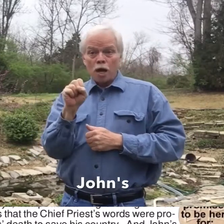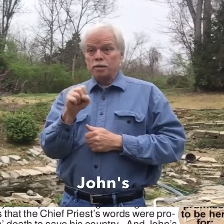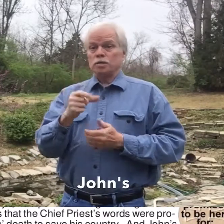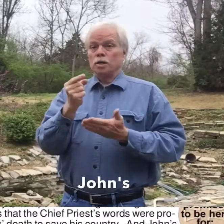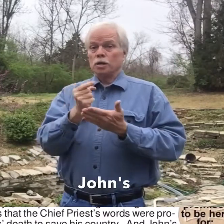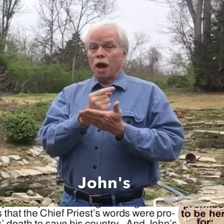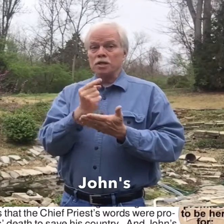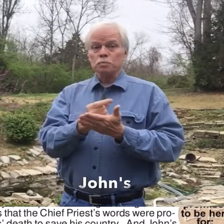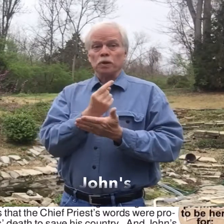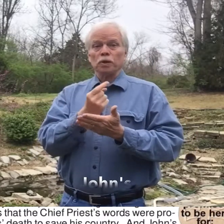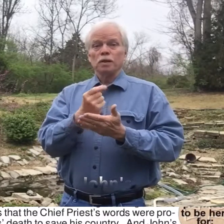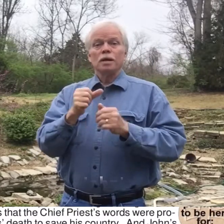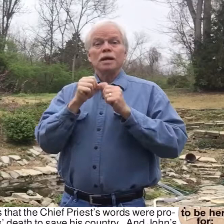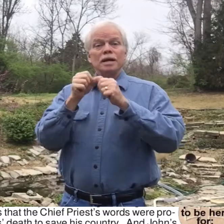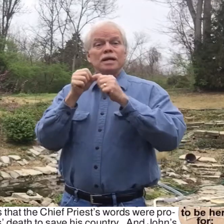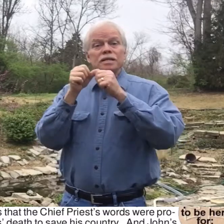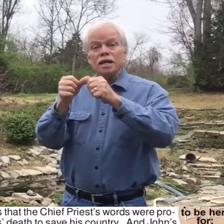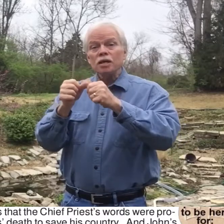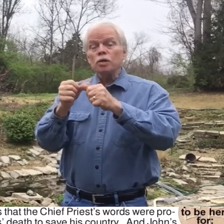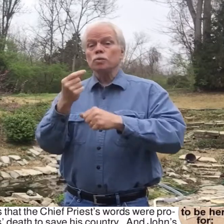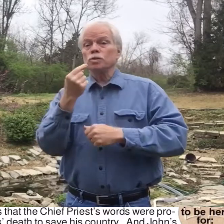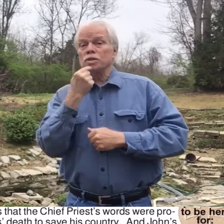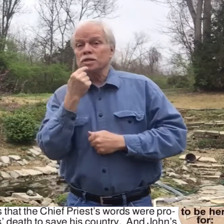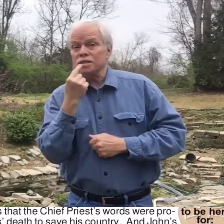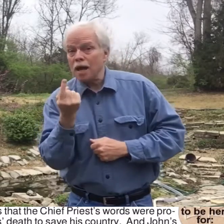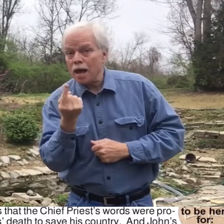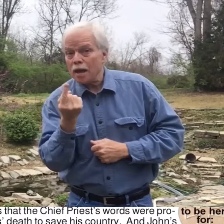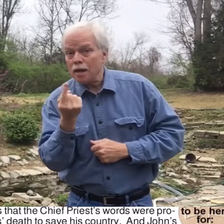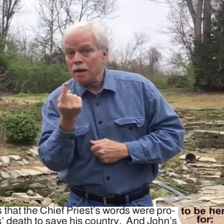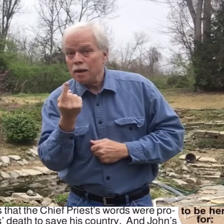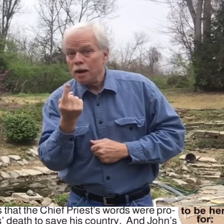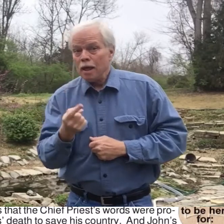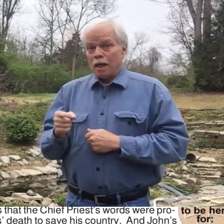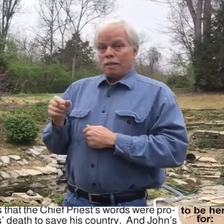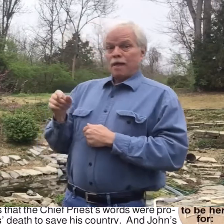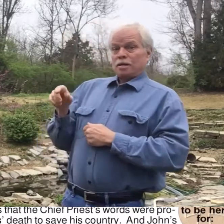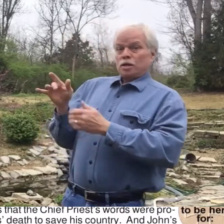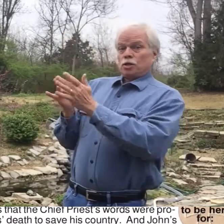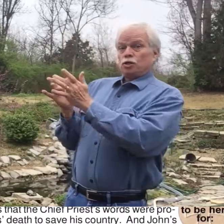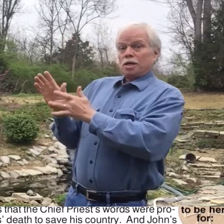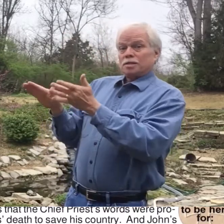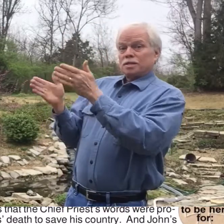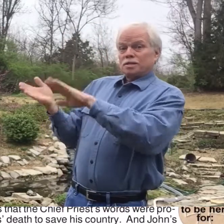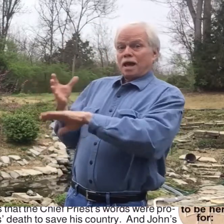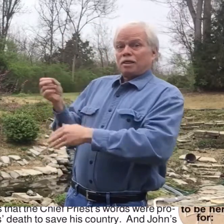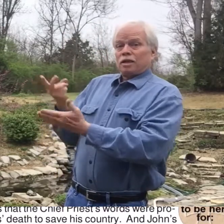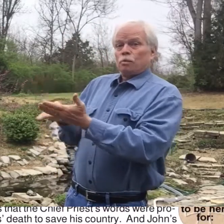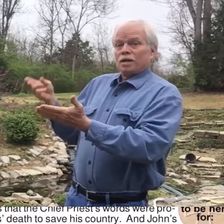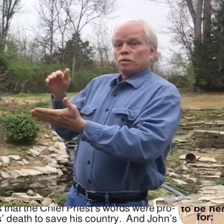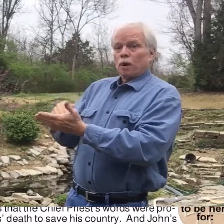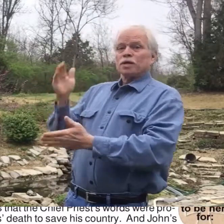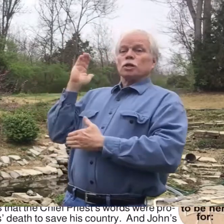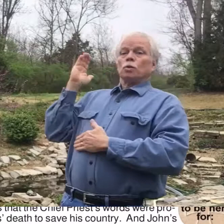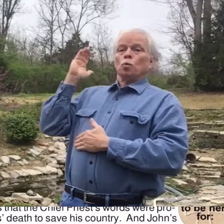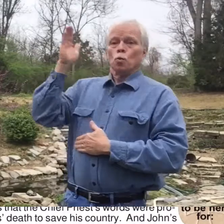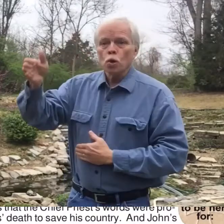John's gospel continues to say that Jesus' death and resurrection